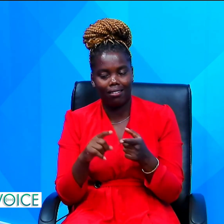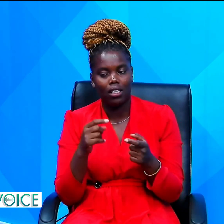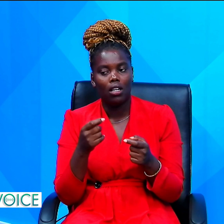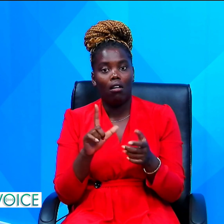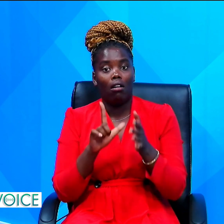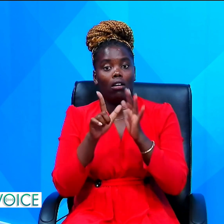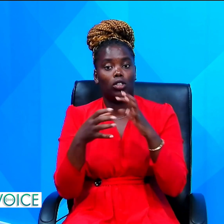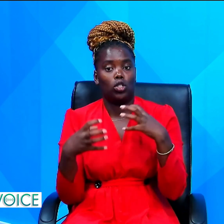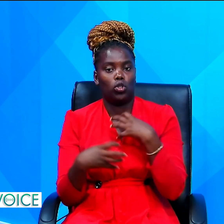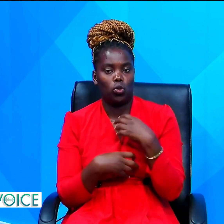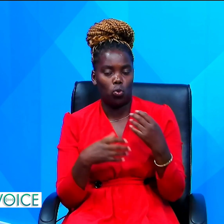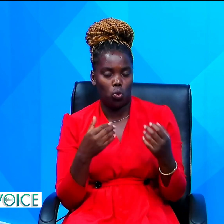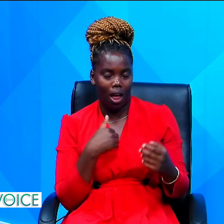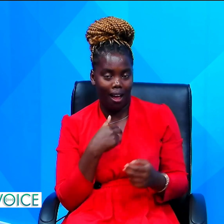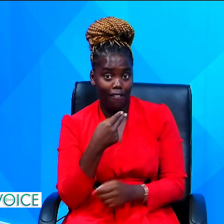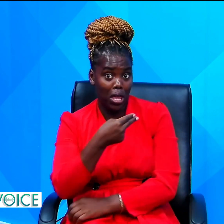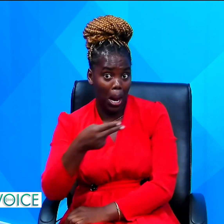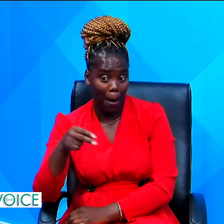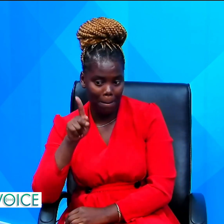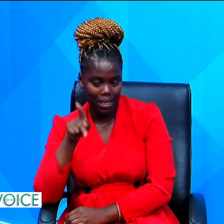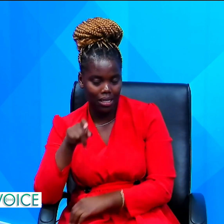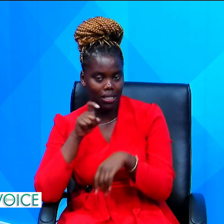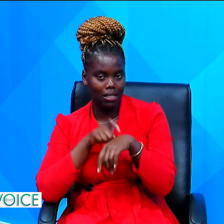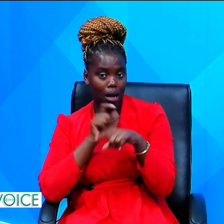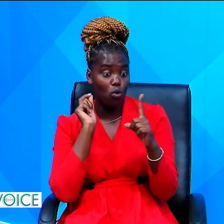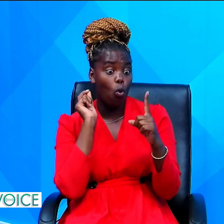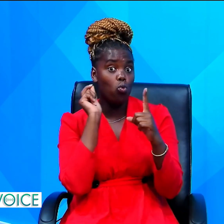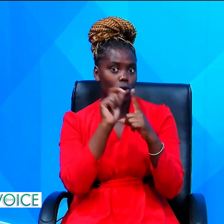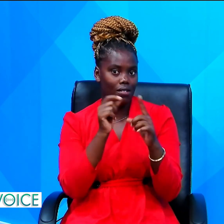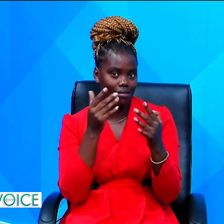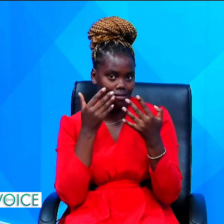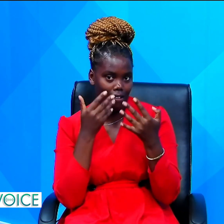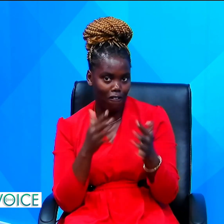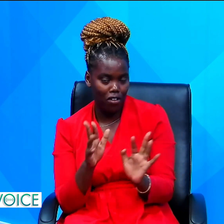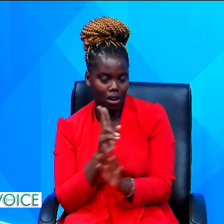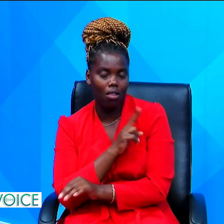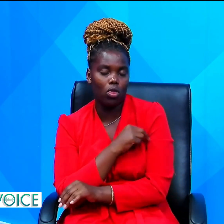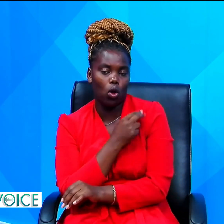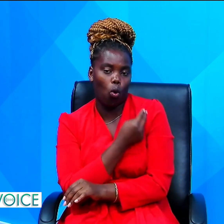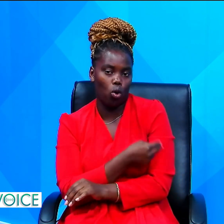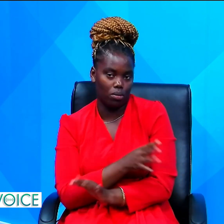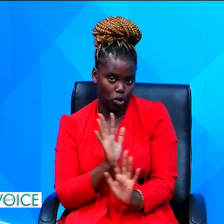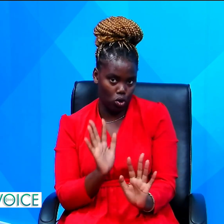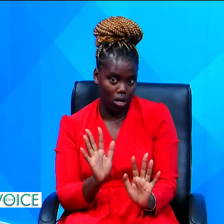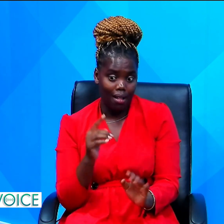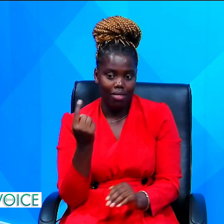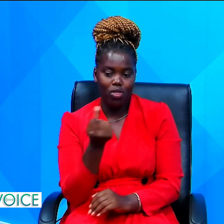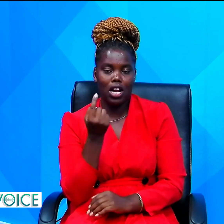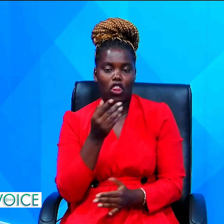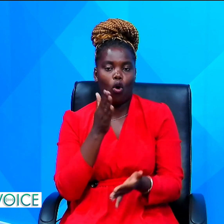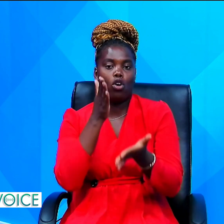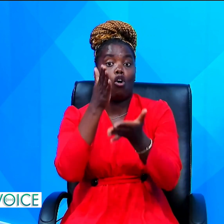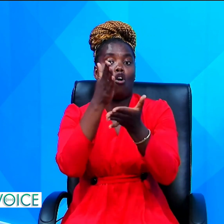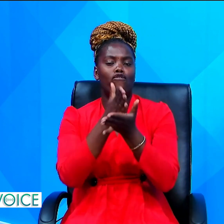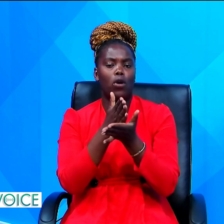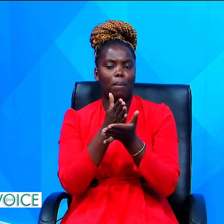part. So we have hepatitis, go to the hospital, get tested, and then get confirmation